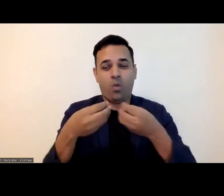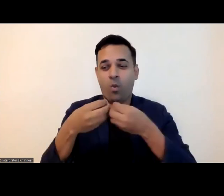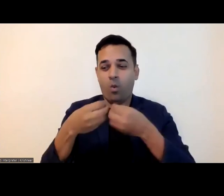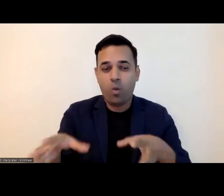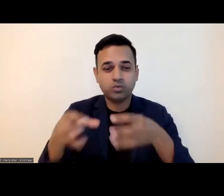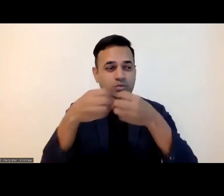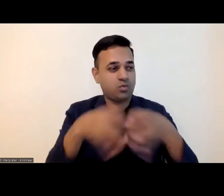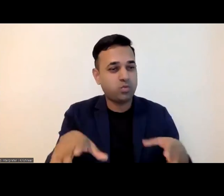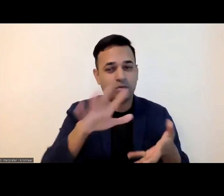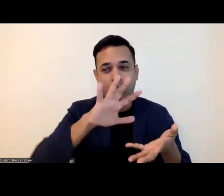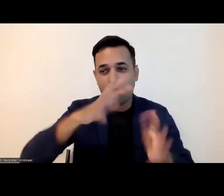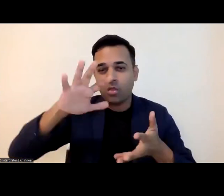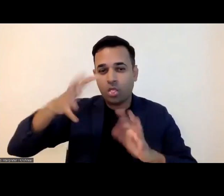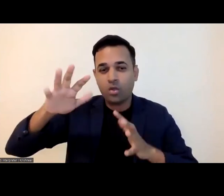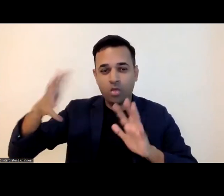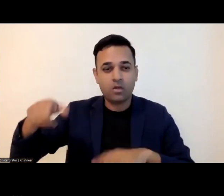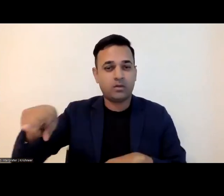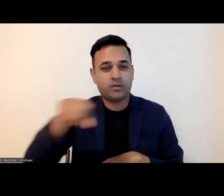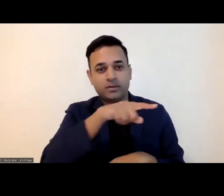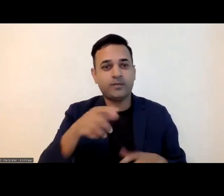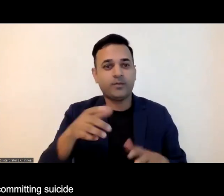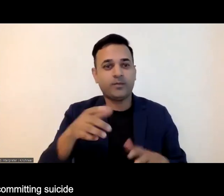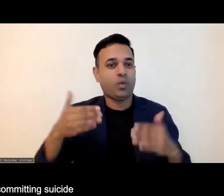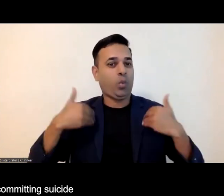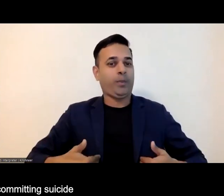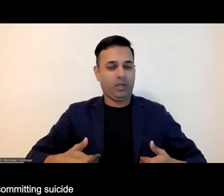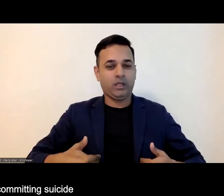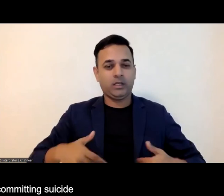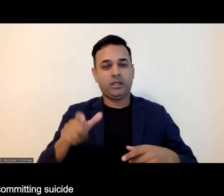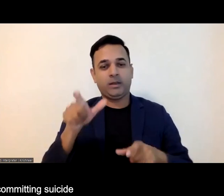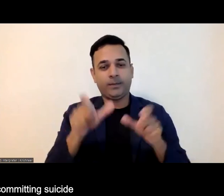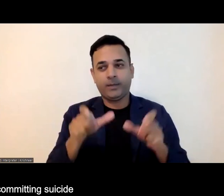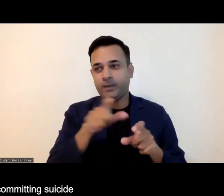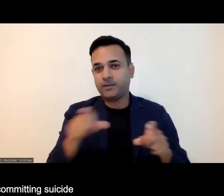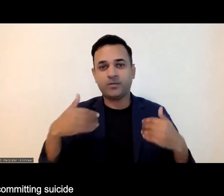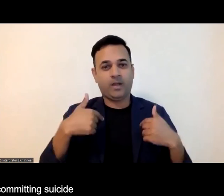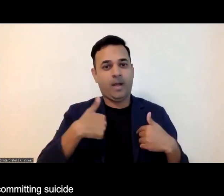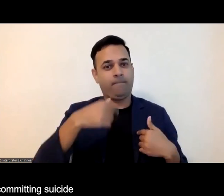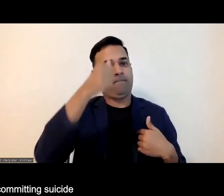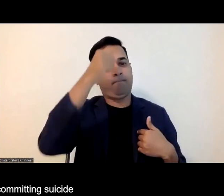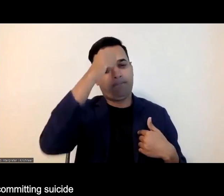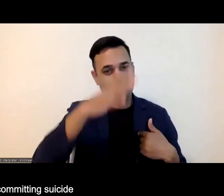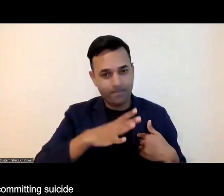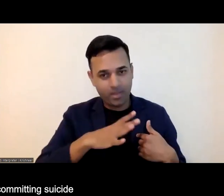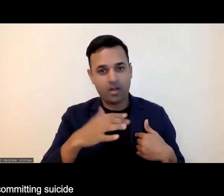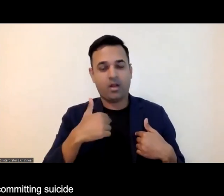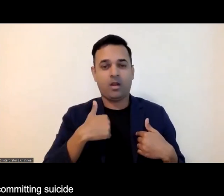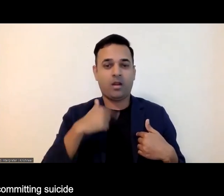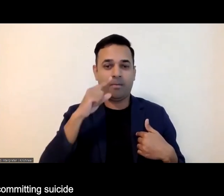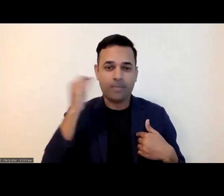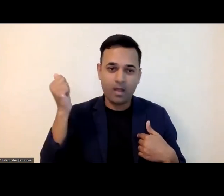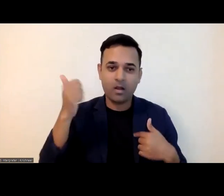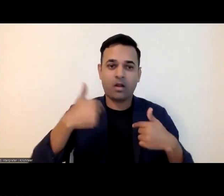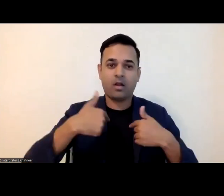me, the number of times I even thought of committing suicide. When I was